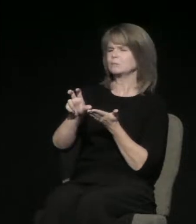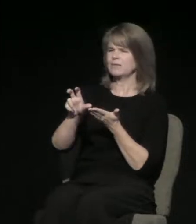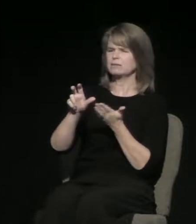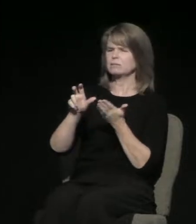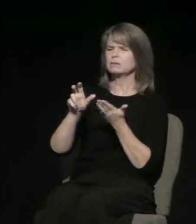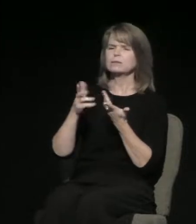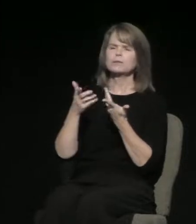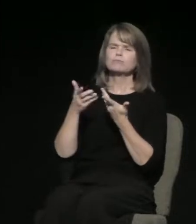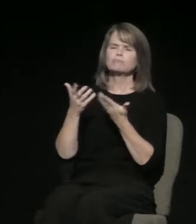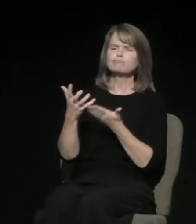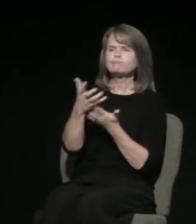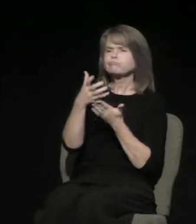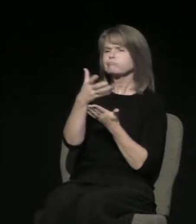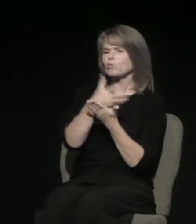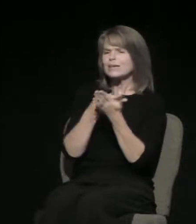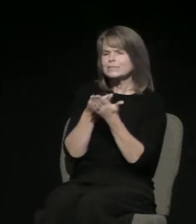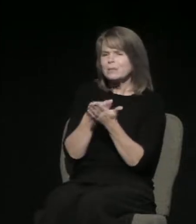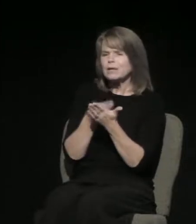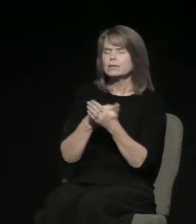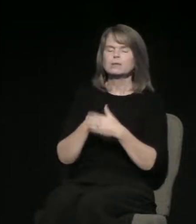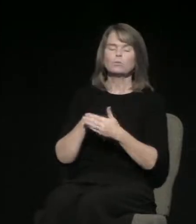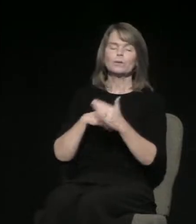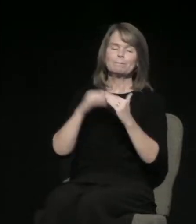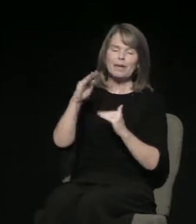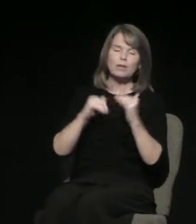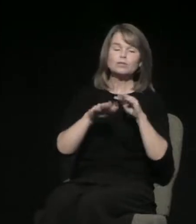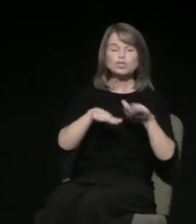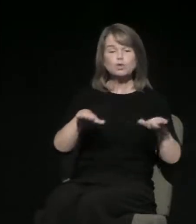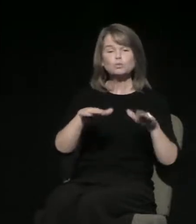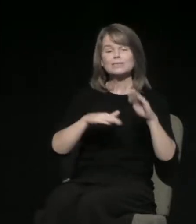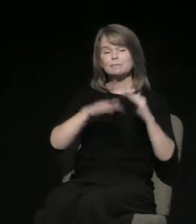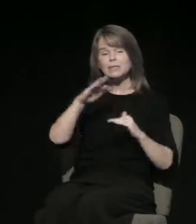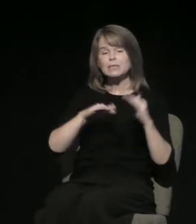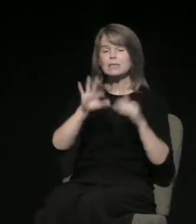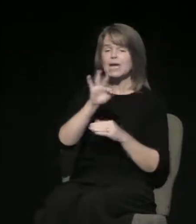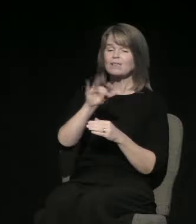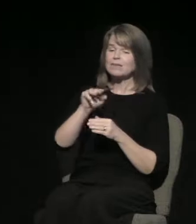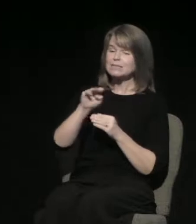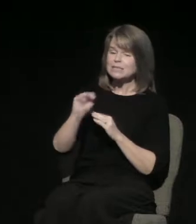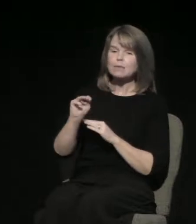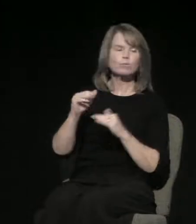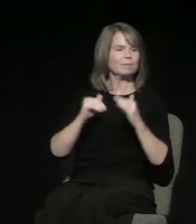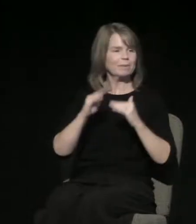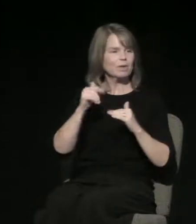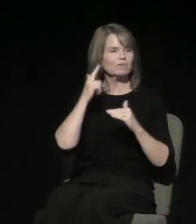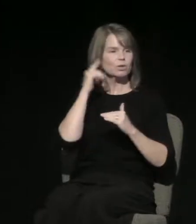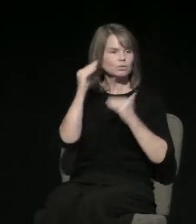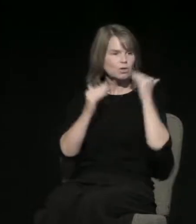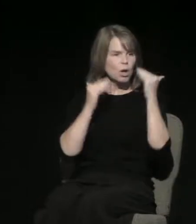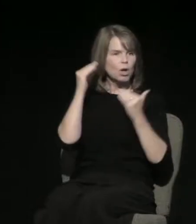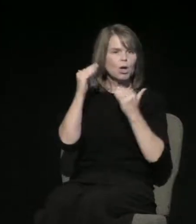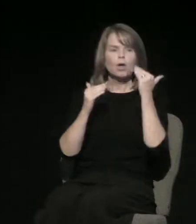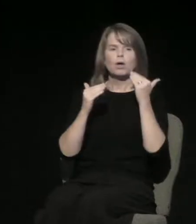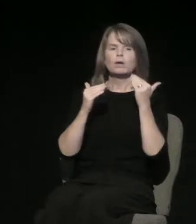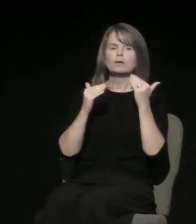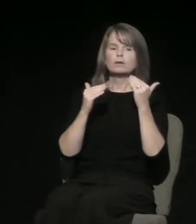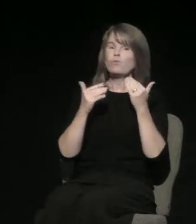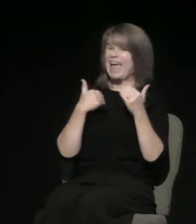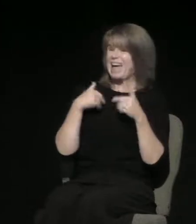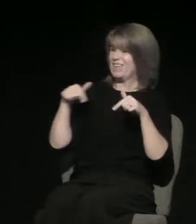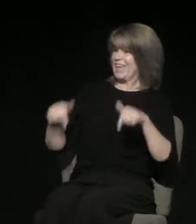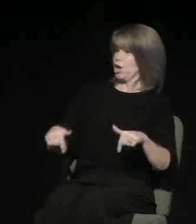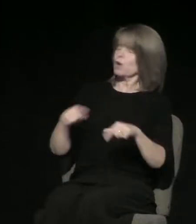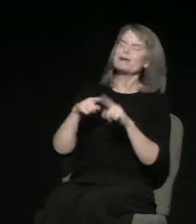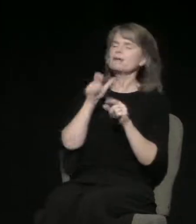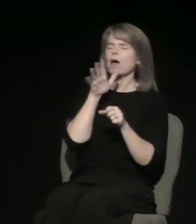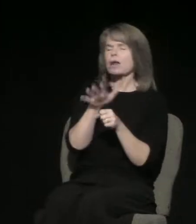our student buildings All of our children's buildings We just had to do it We built this room for adults But we didn't build no space for children And